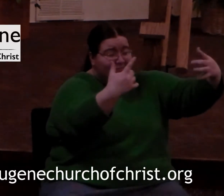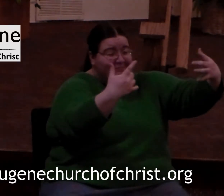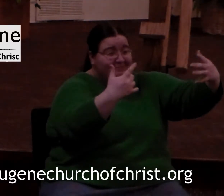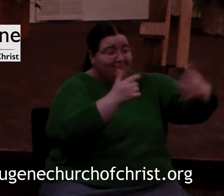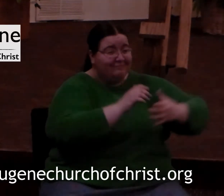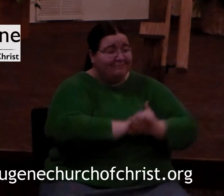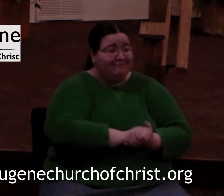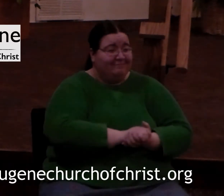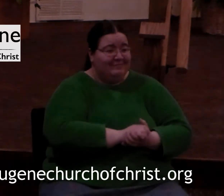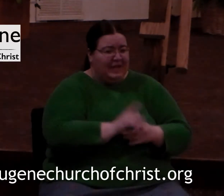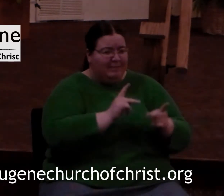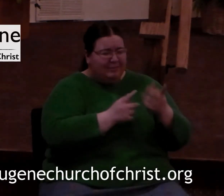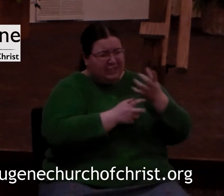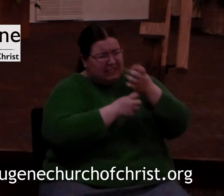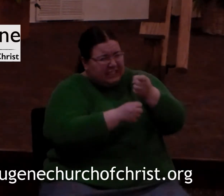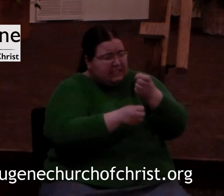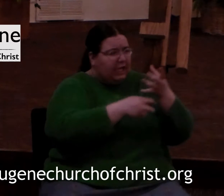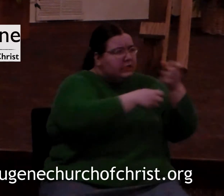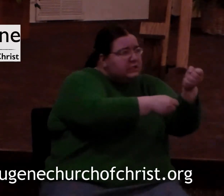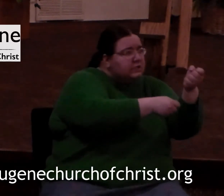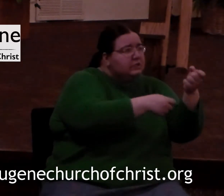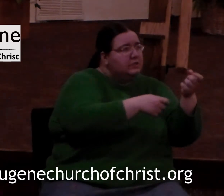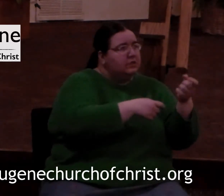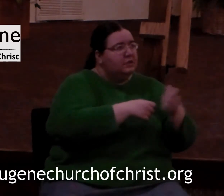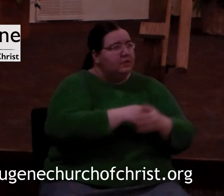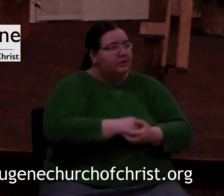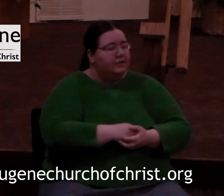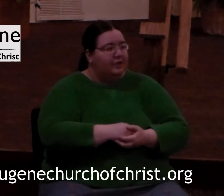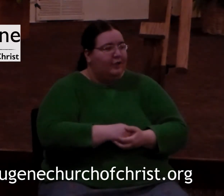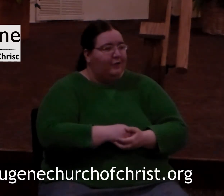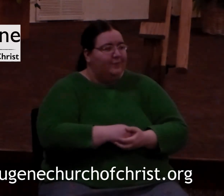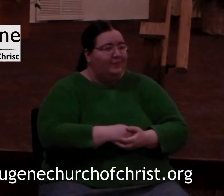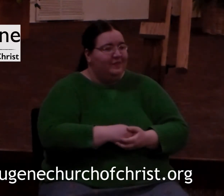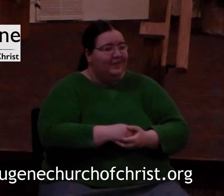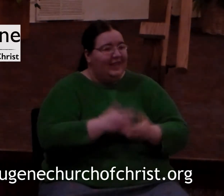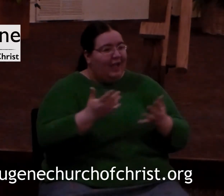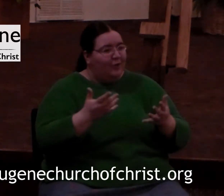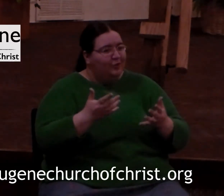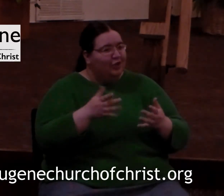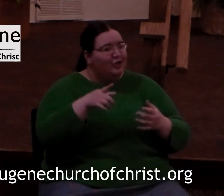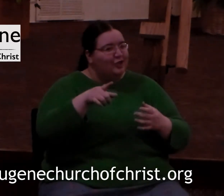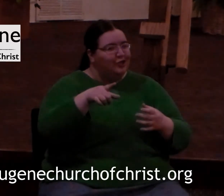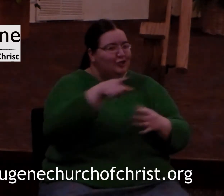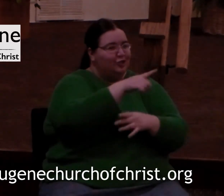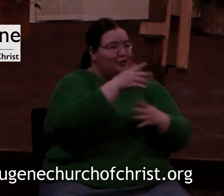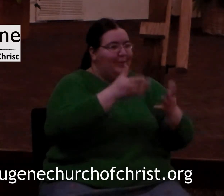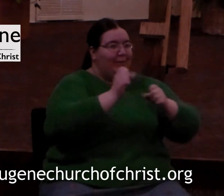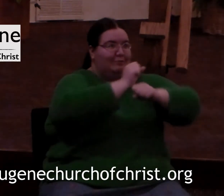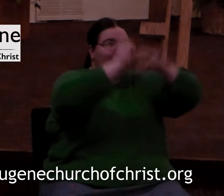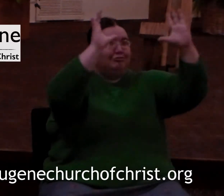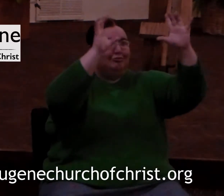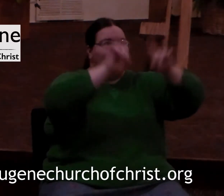And for each of you this morning, you have a different picture of a different person in your mind with that. And we've probably got them all covered by the time we leave.